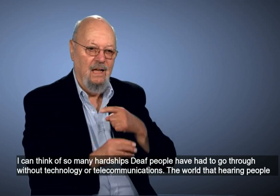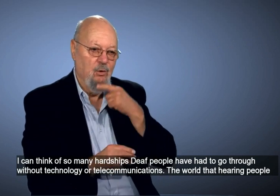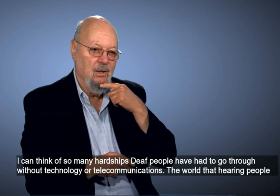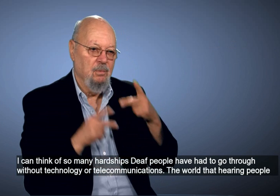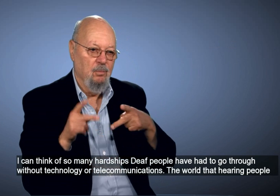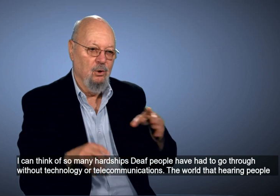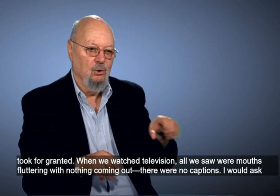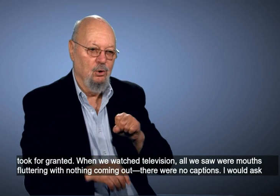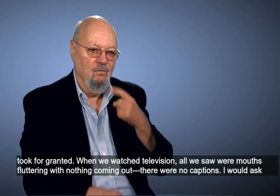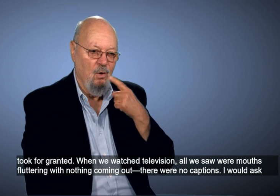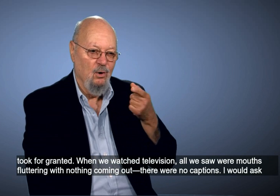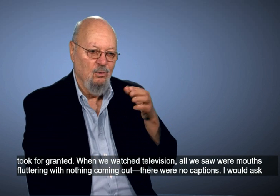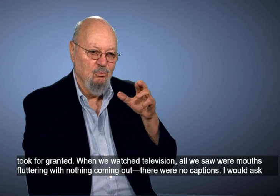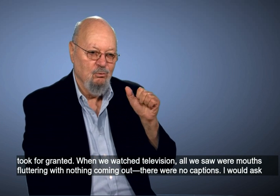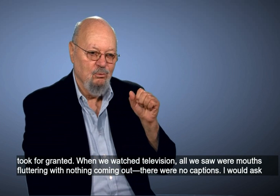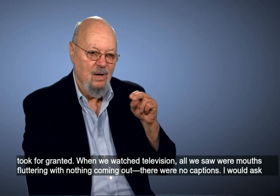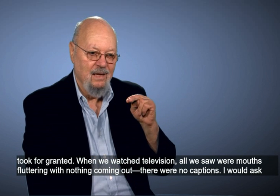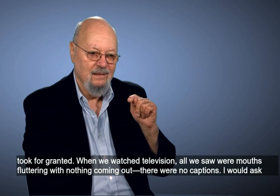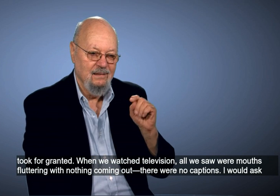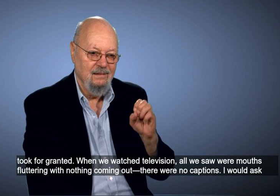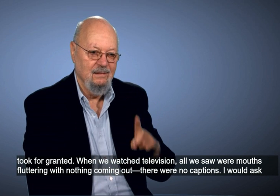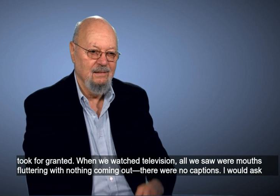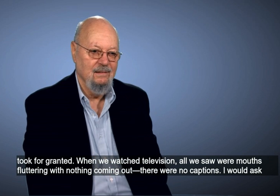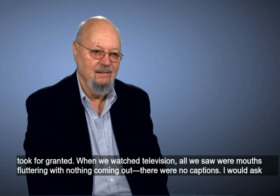The world that hearing people took for granted.